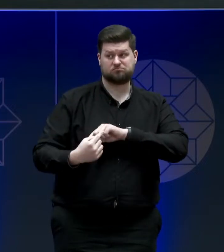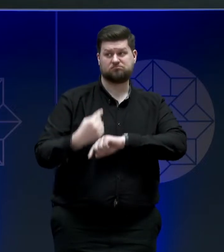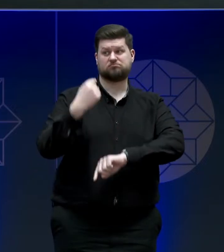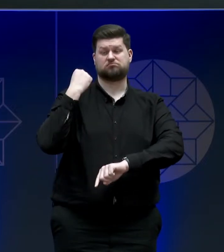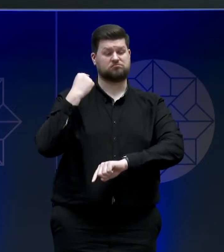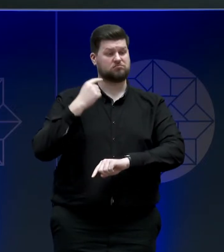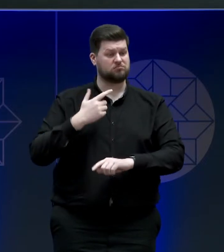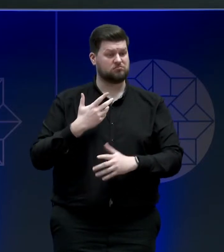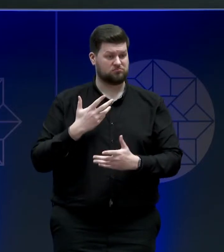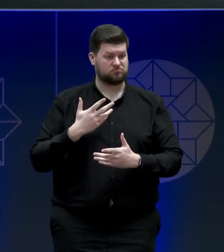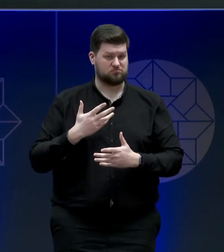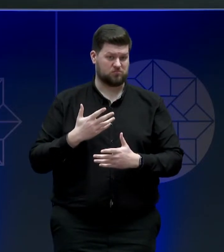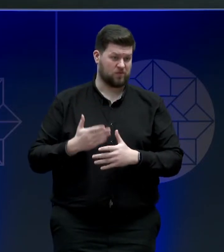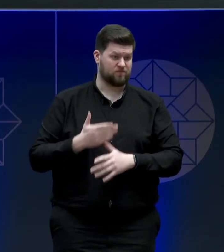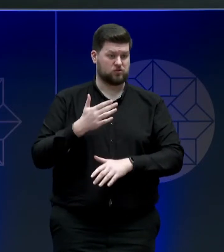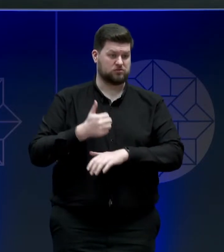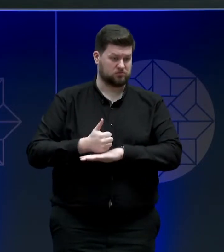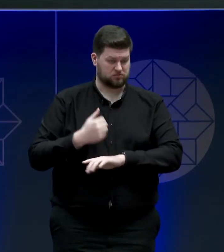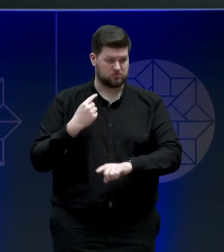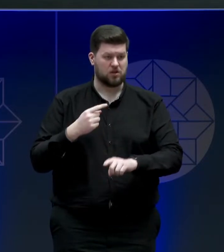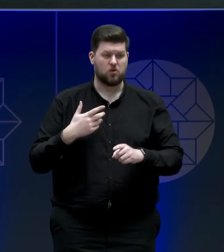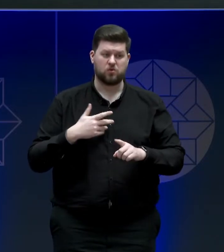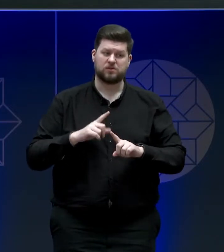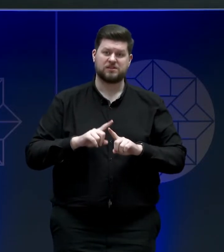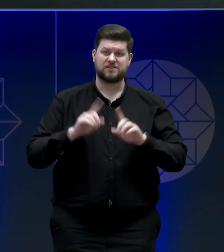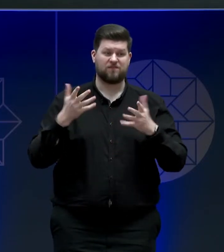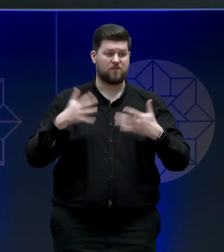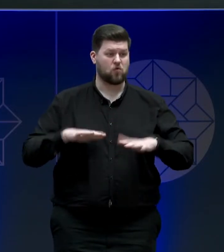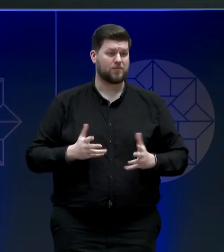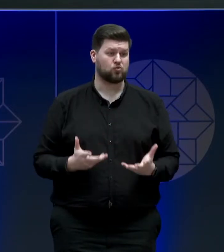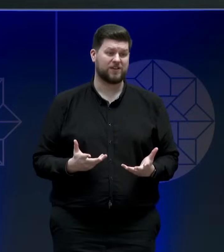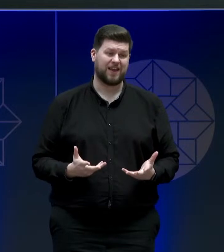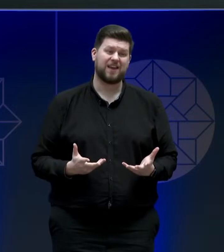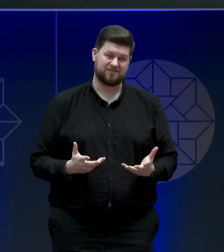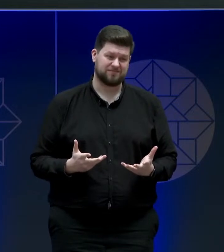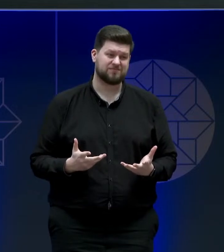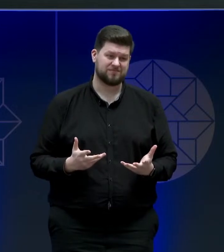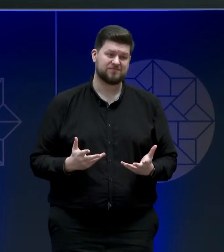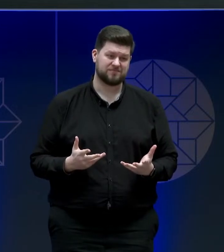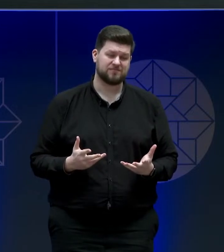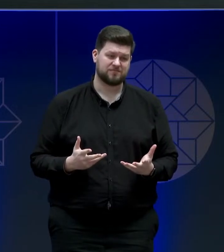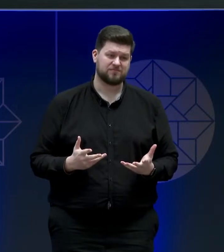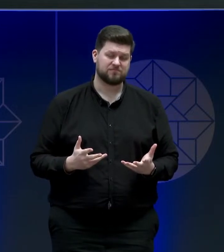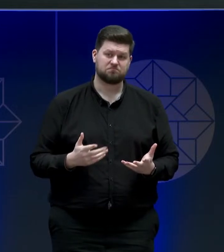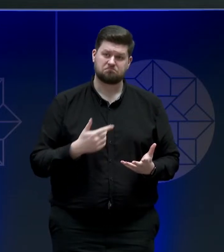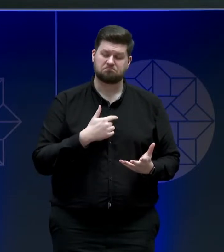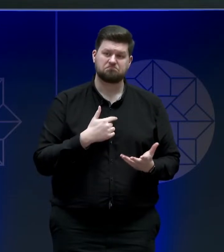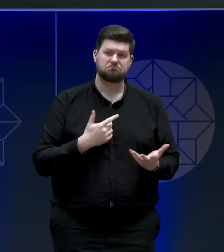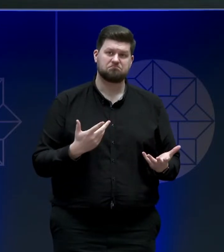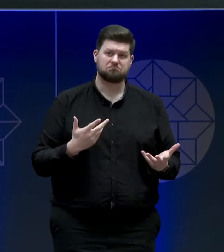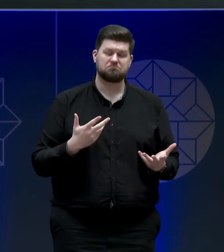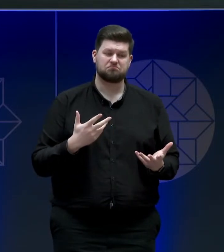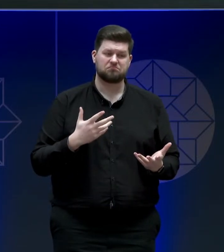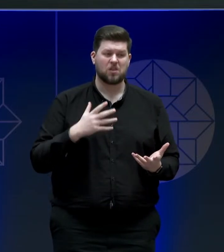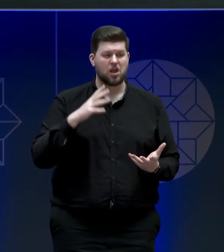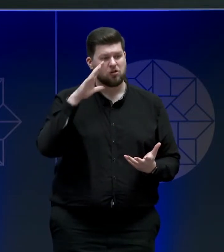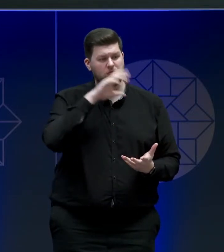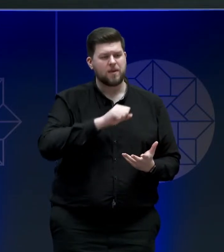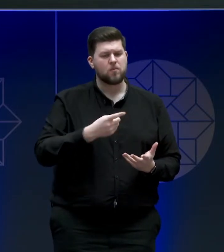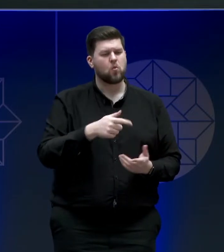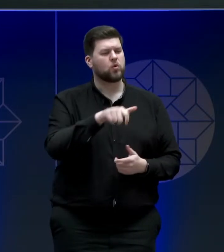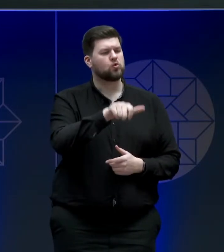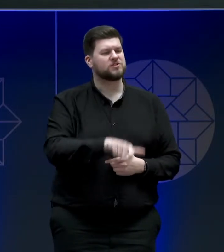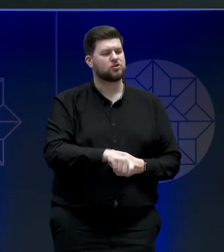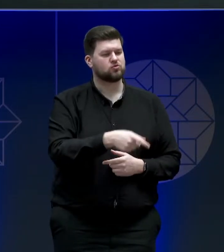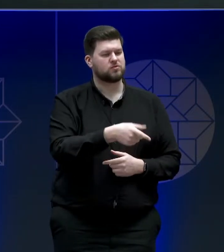original days is a very different proposition to the one that we have today. You know, I can remember meeting a constituent